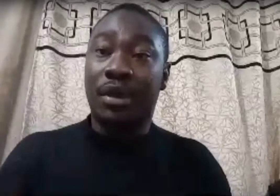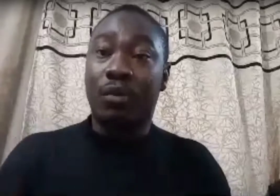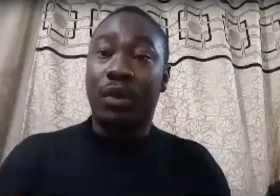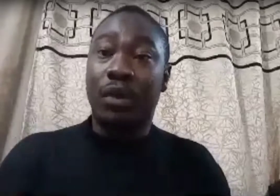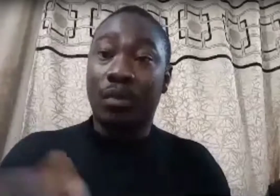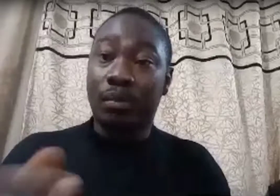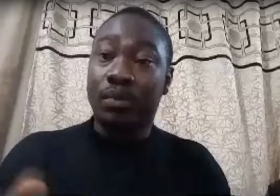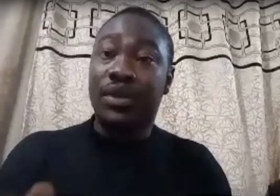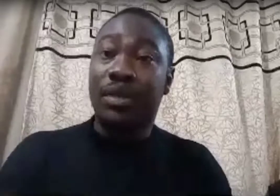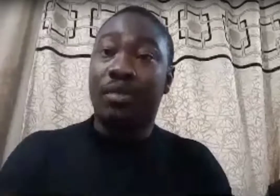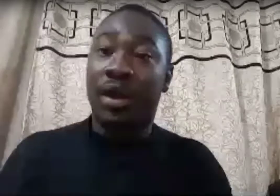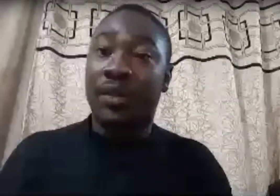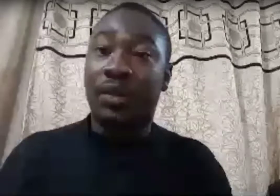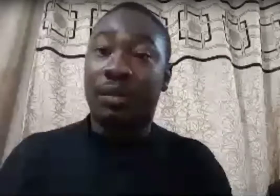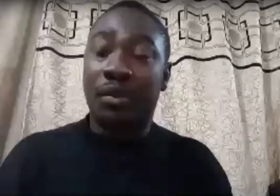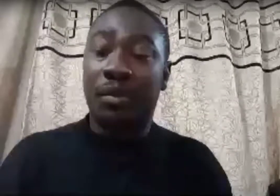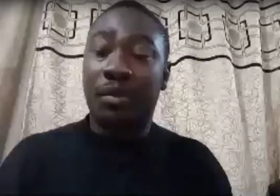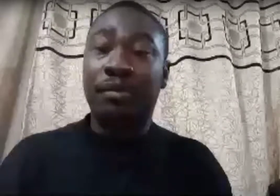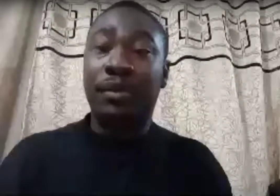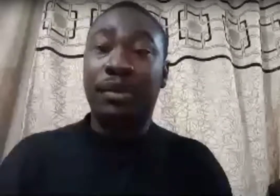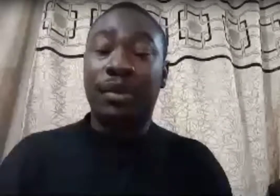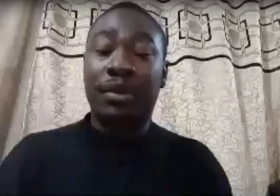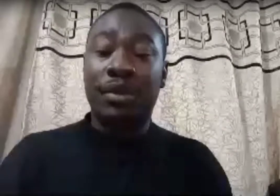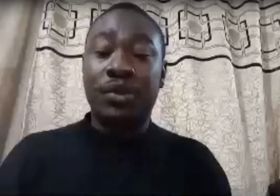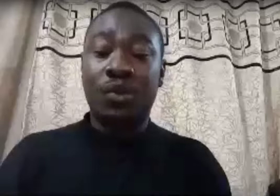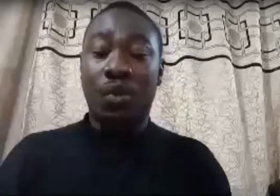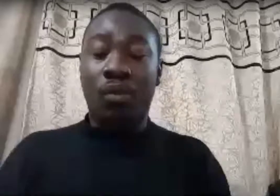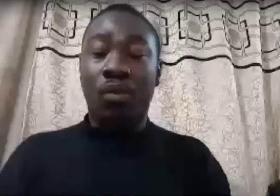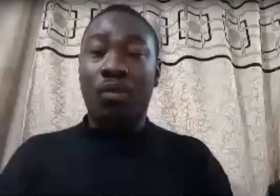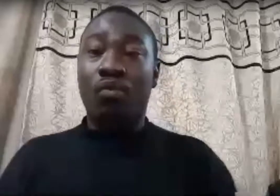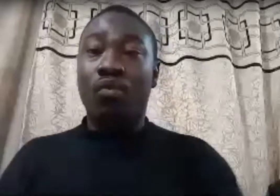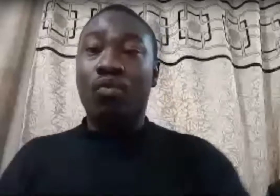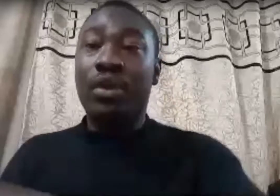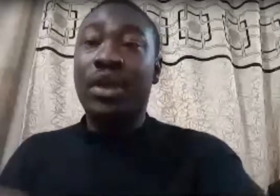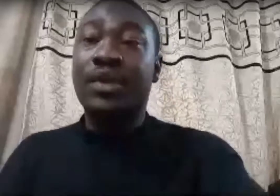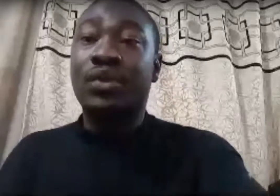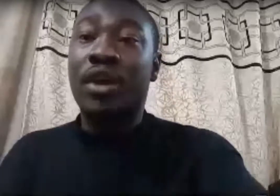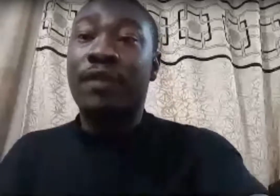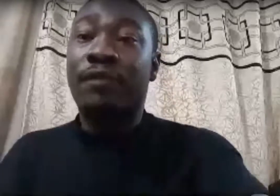So, who is going first? Let me check my students.